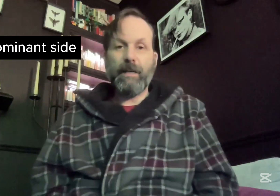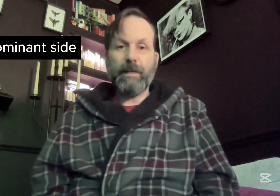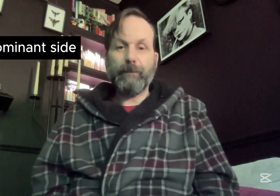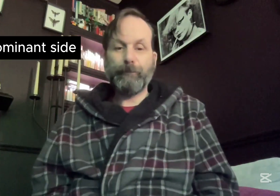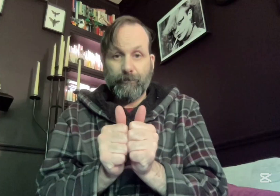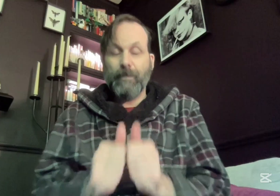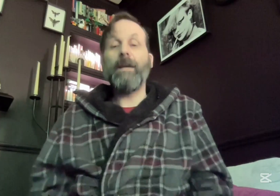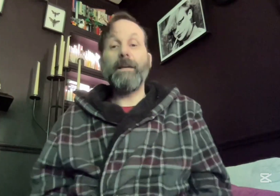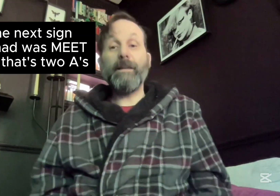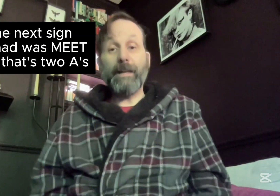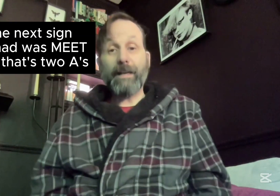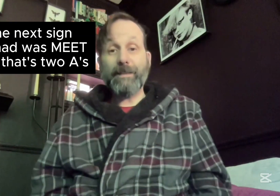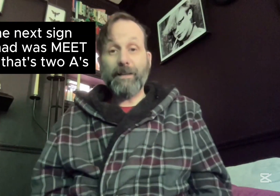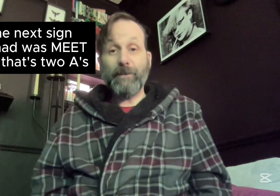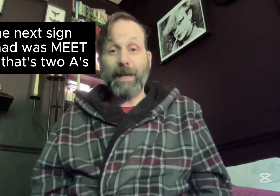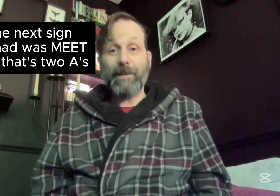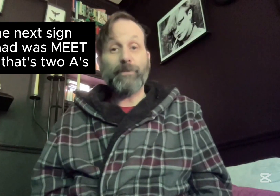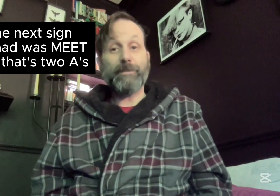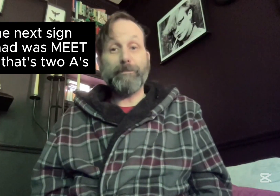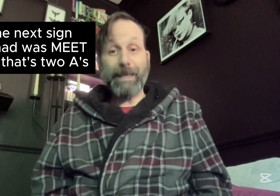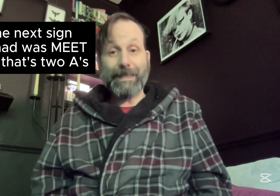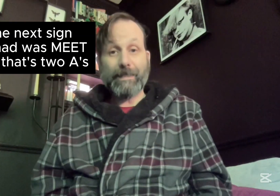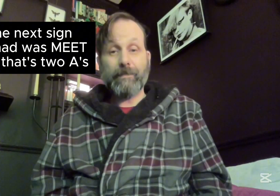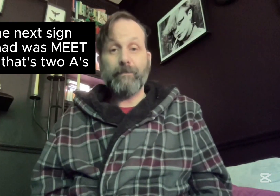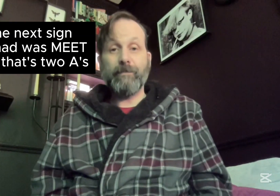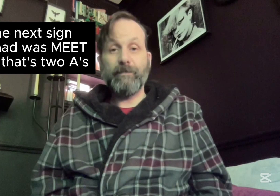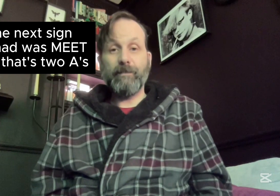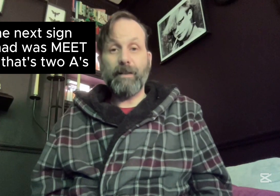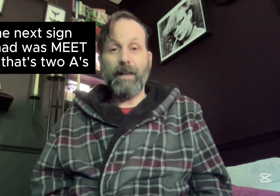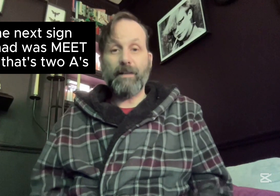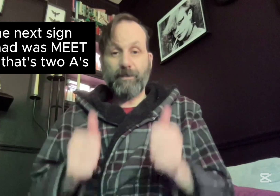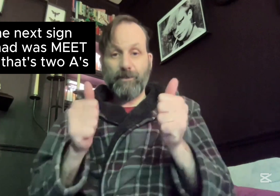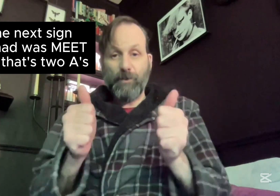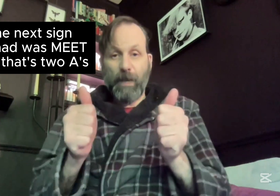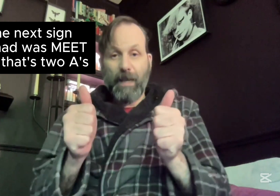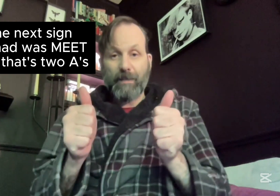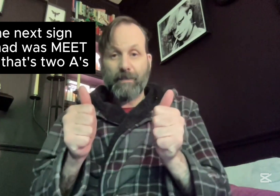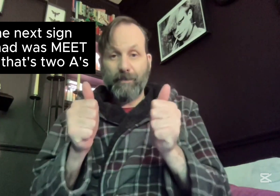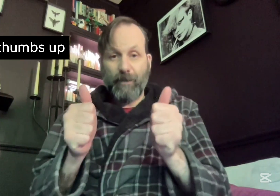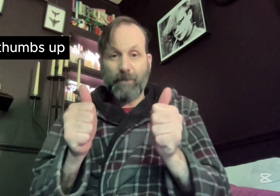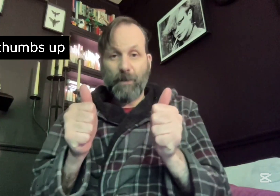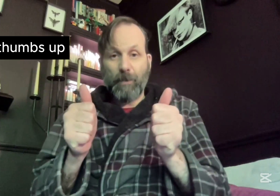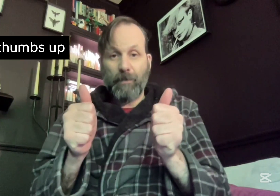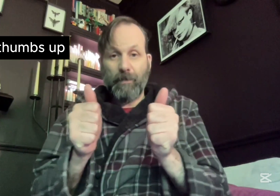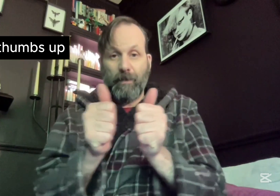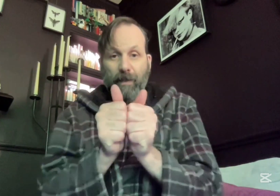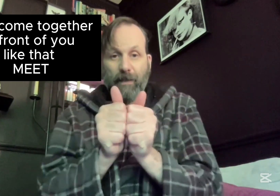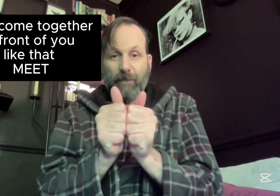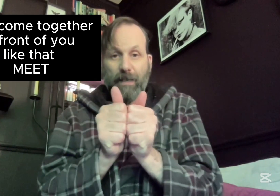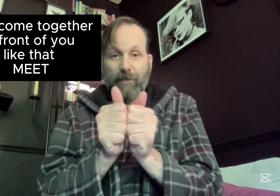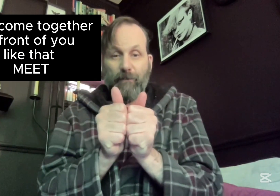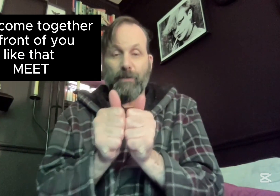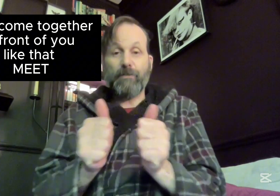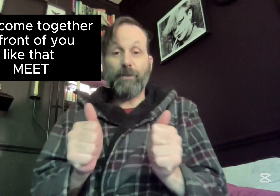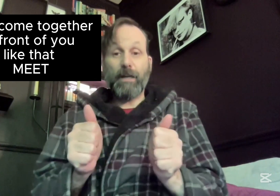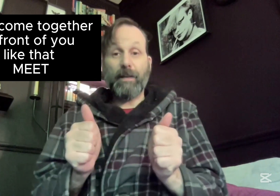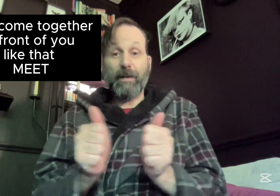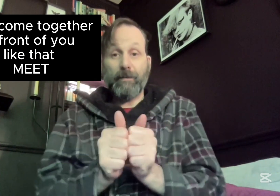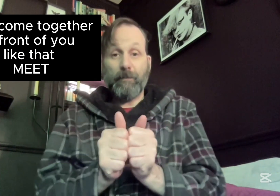side. The next sign we had was meet, and that's two A's, thumbs up. They come together in front of you like that.